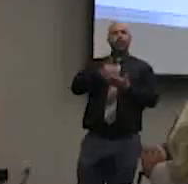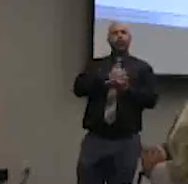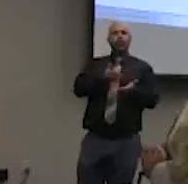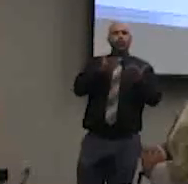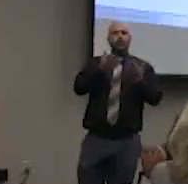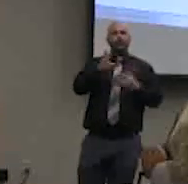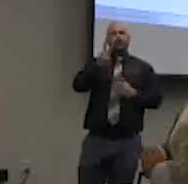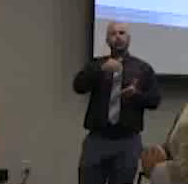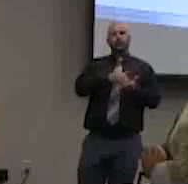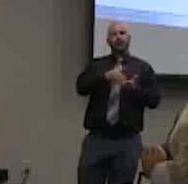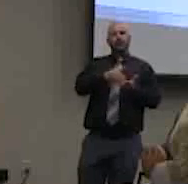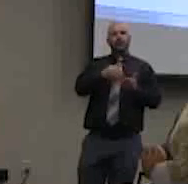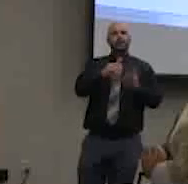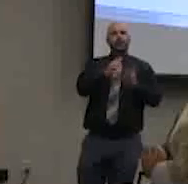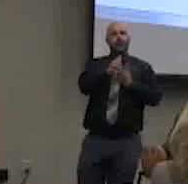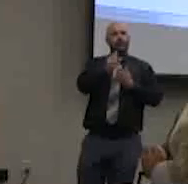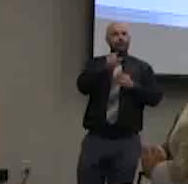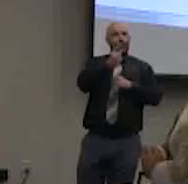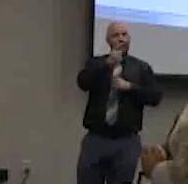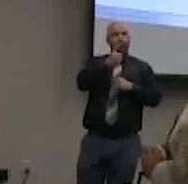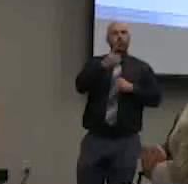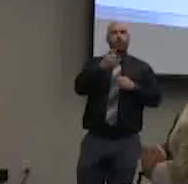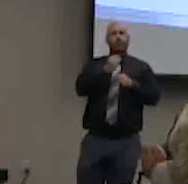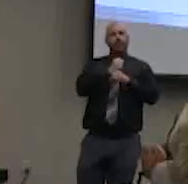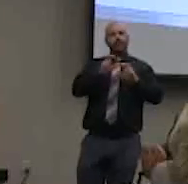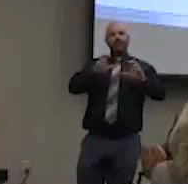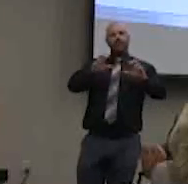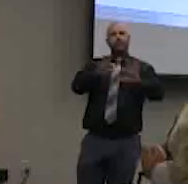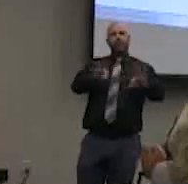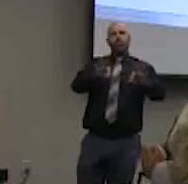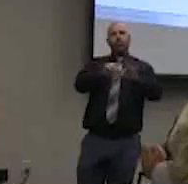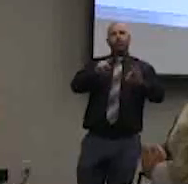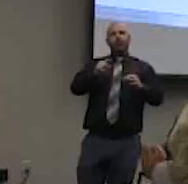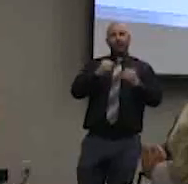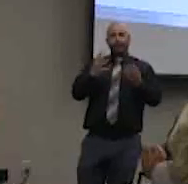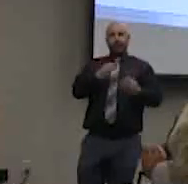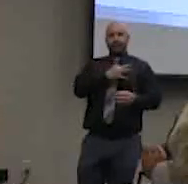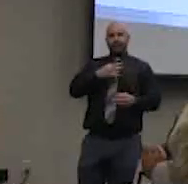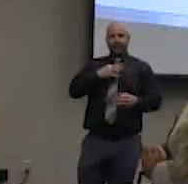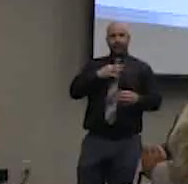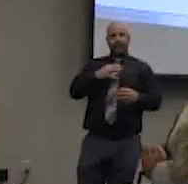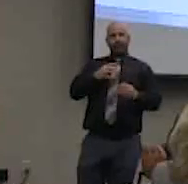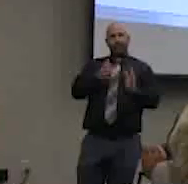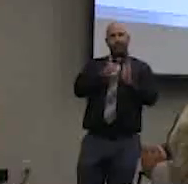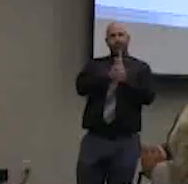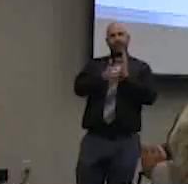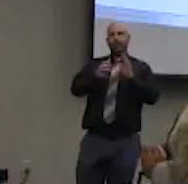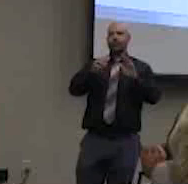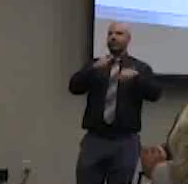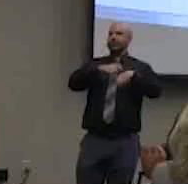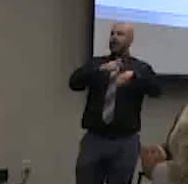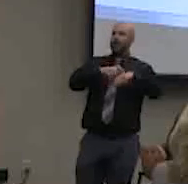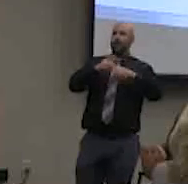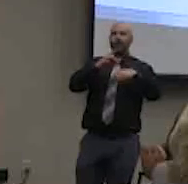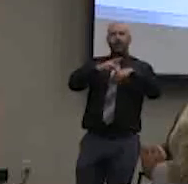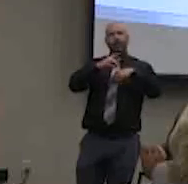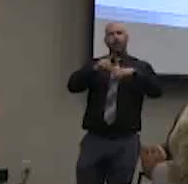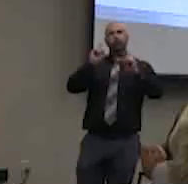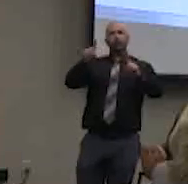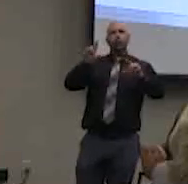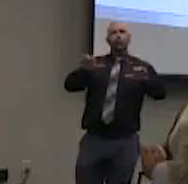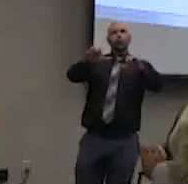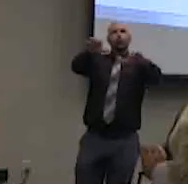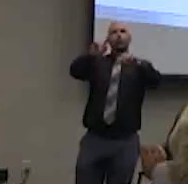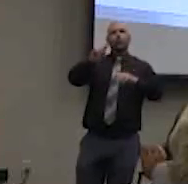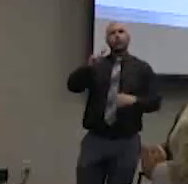it and gives them the staff capacity to actually be able to go do those things. We're not, I think, yet mature enough fully, and frankly, I think that will probably differ